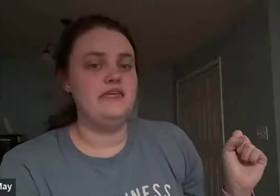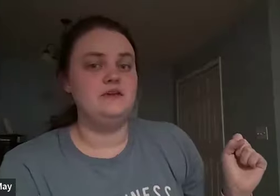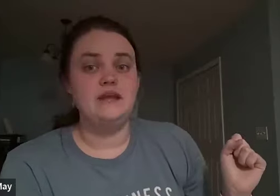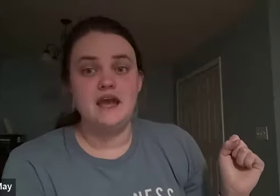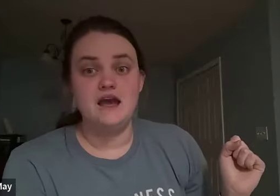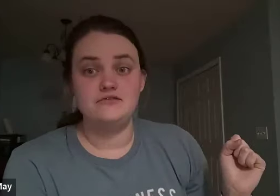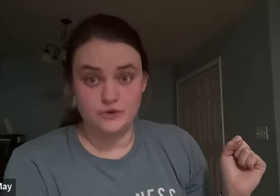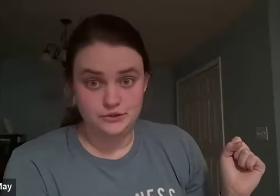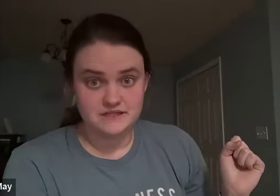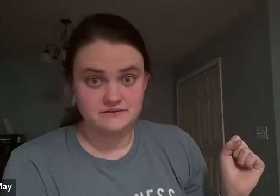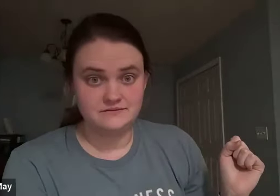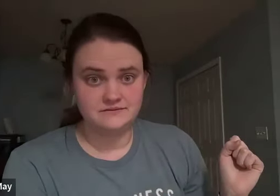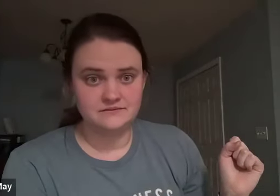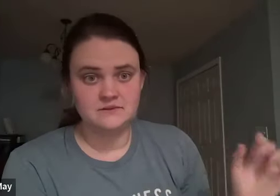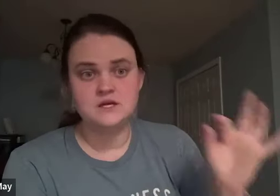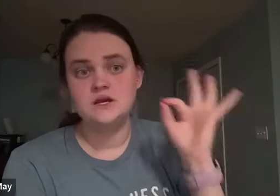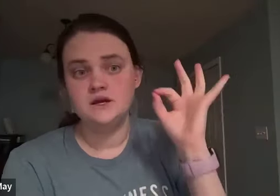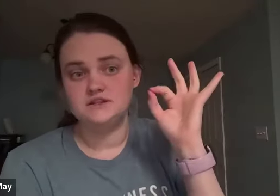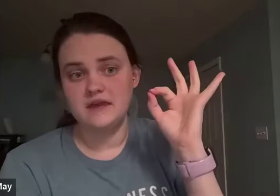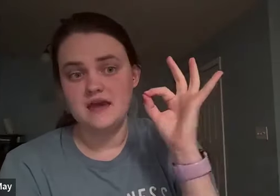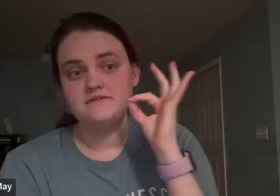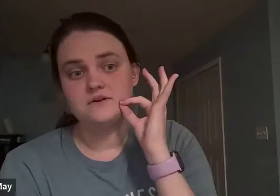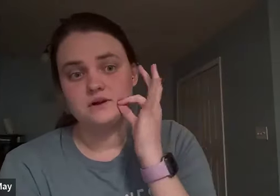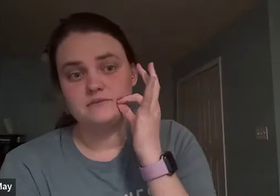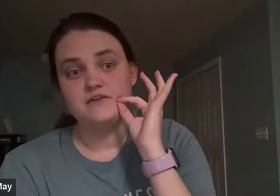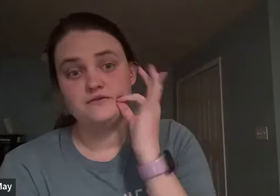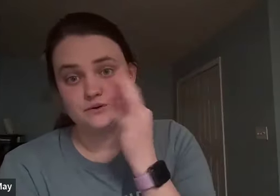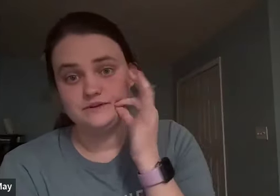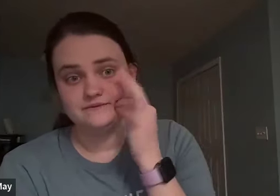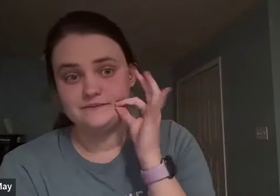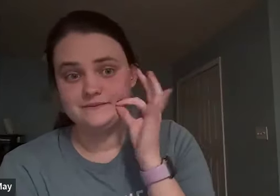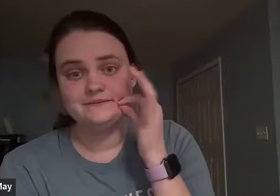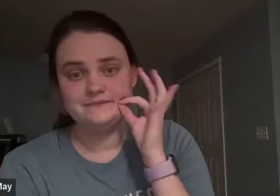Then we had fruit. So the F, corner mouth, fruit.